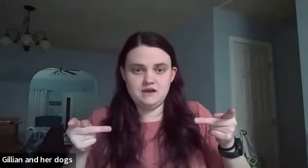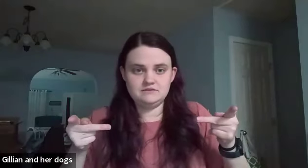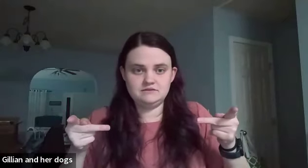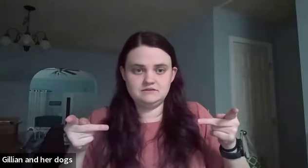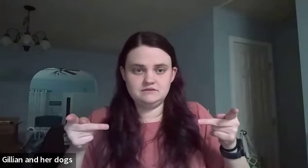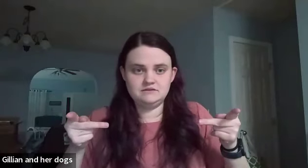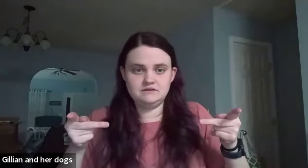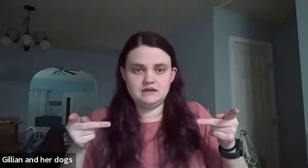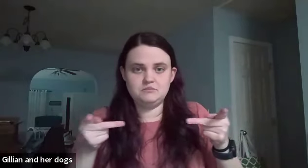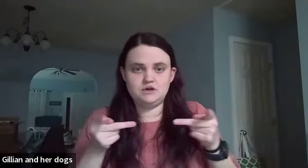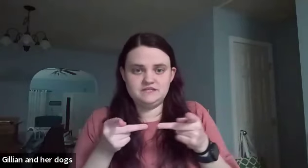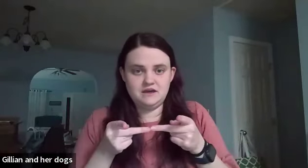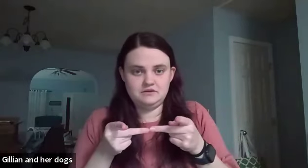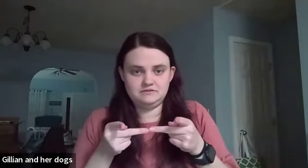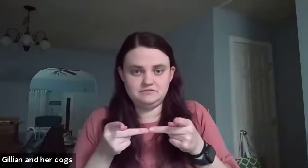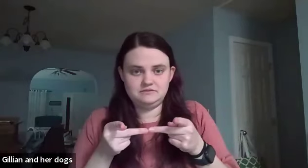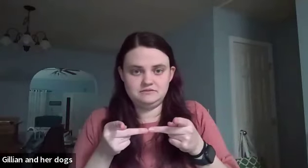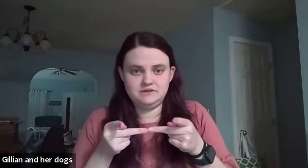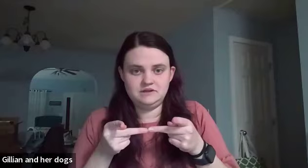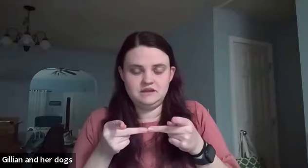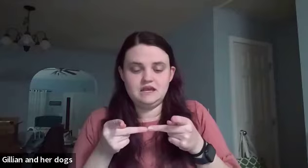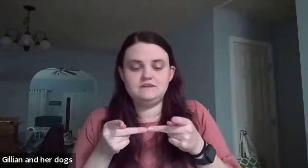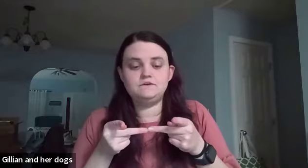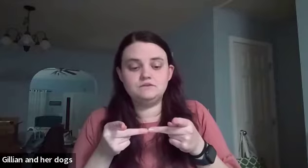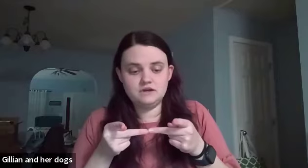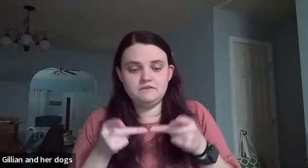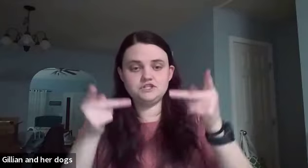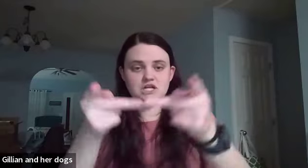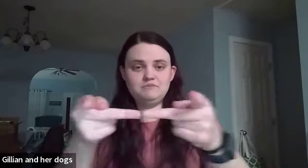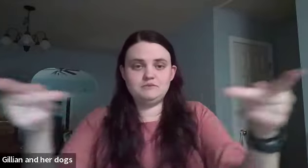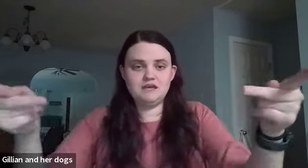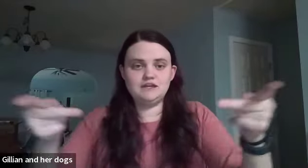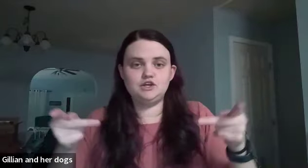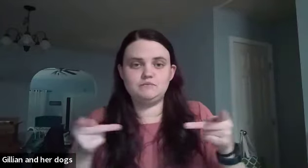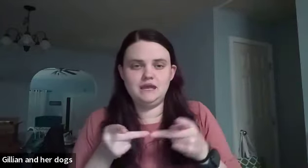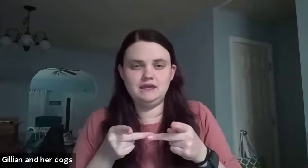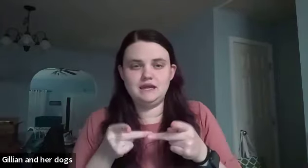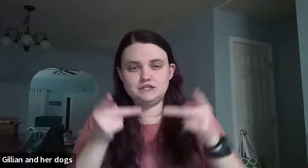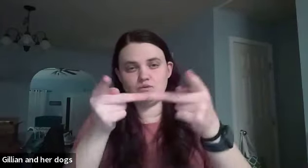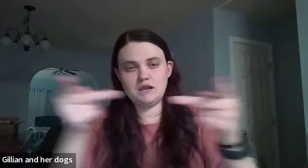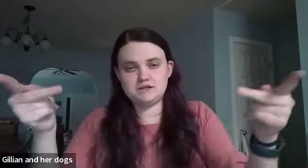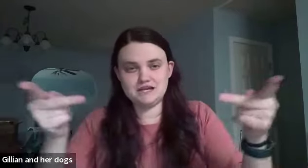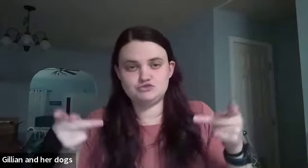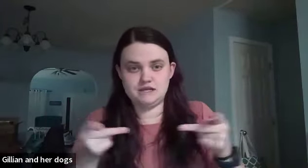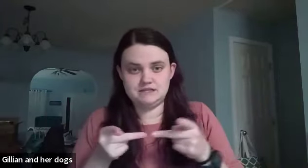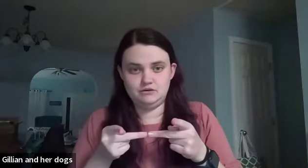back, and put them together. And if you look at the shape you're making a square slash